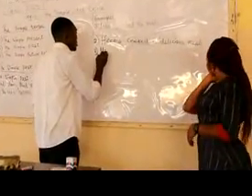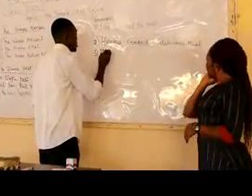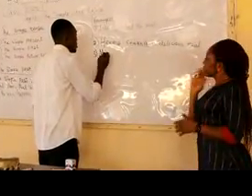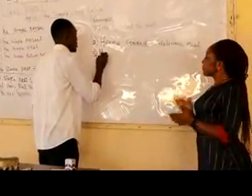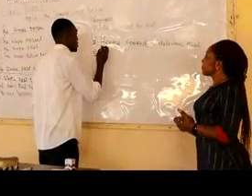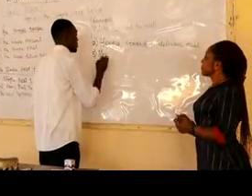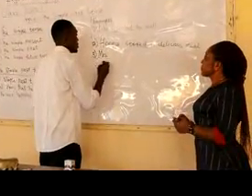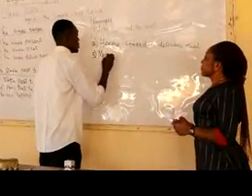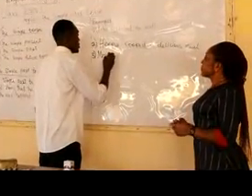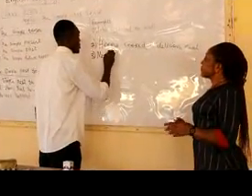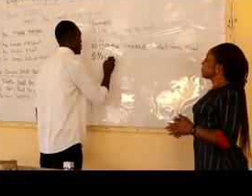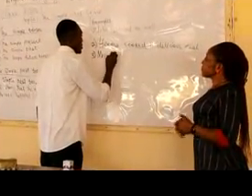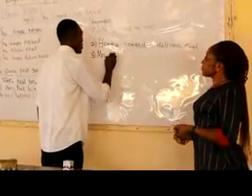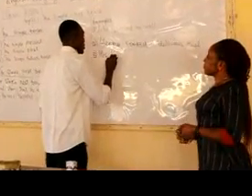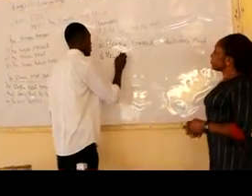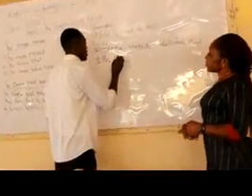Mrs.